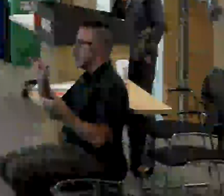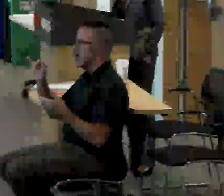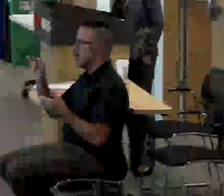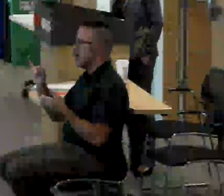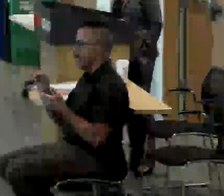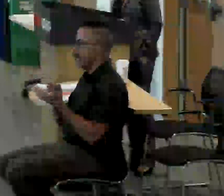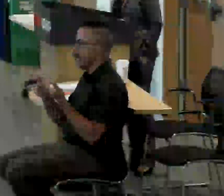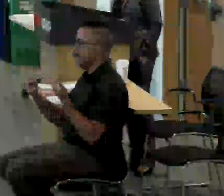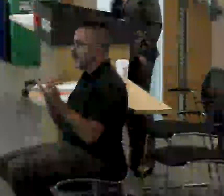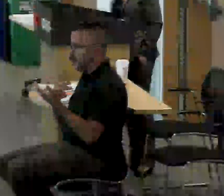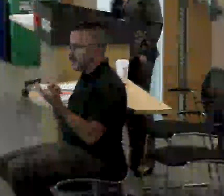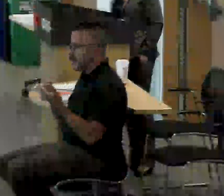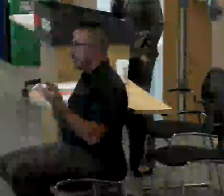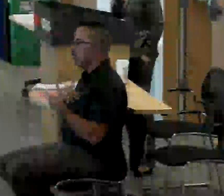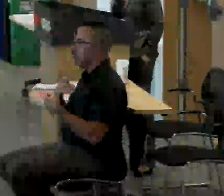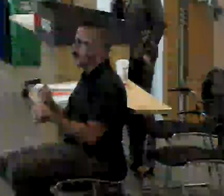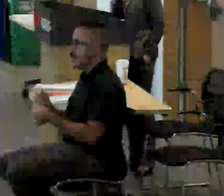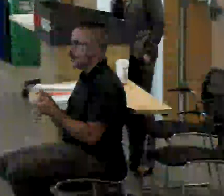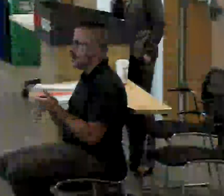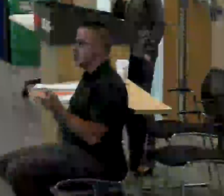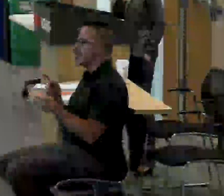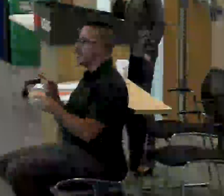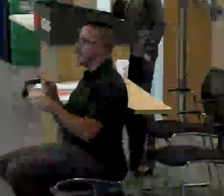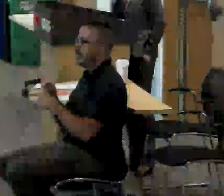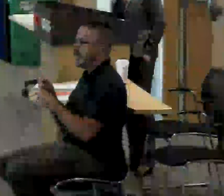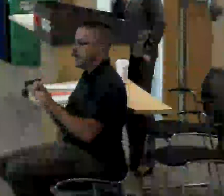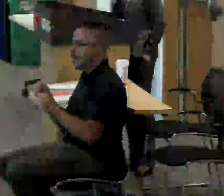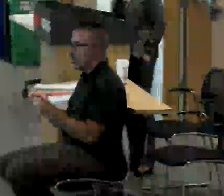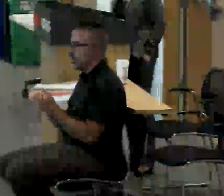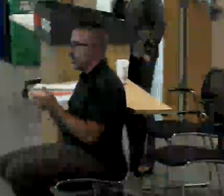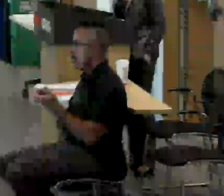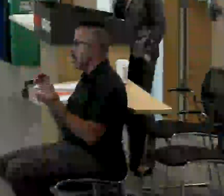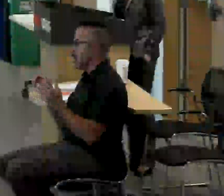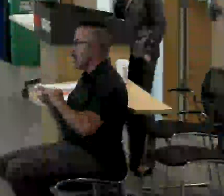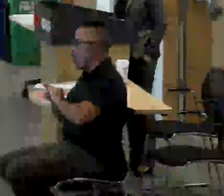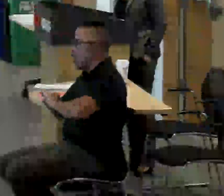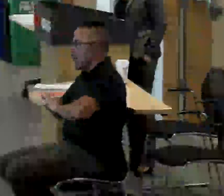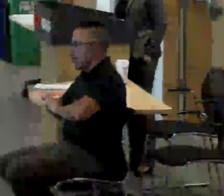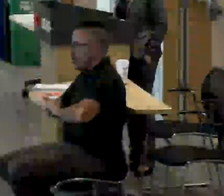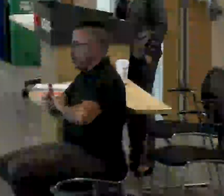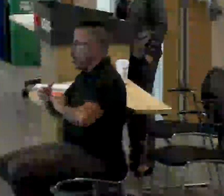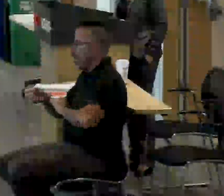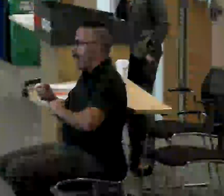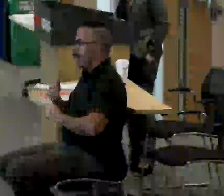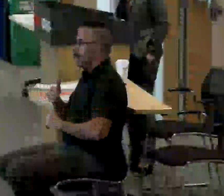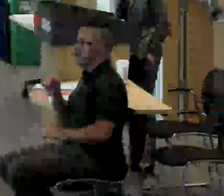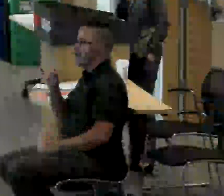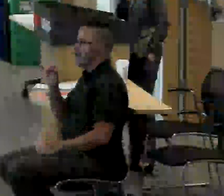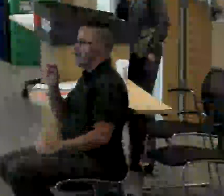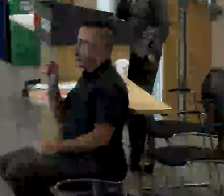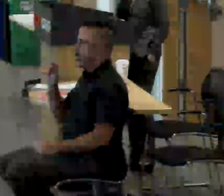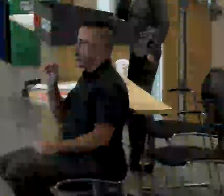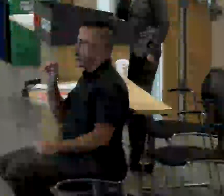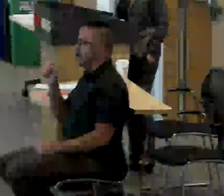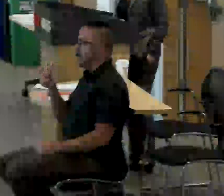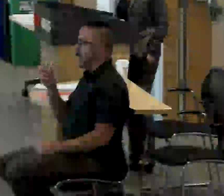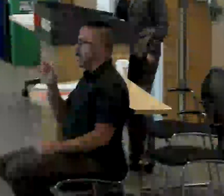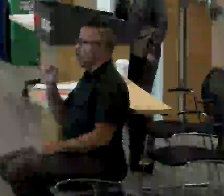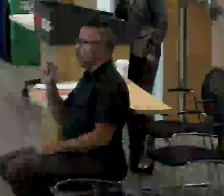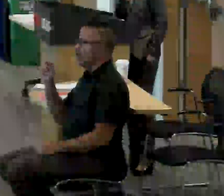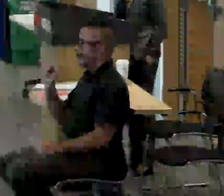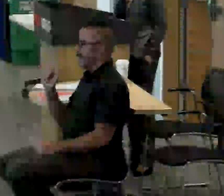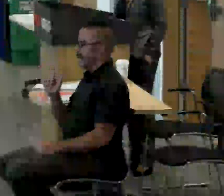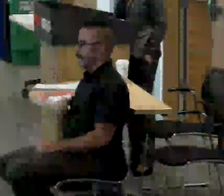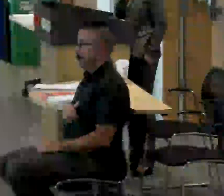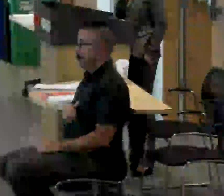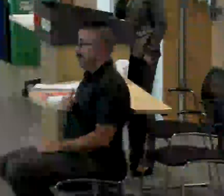trust, sustainability, collaboration, and integrity. Again, I don't often garner trust as